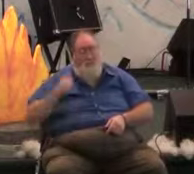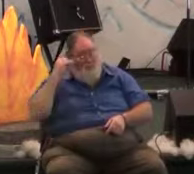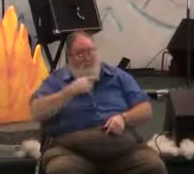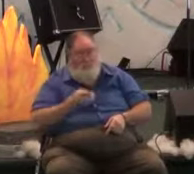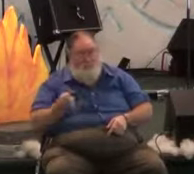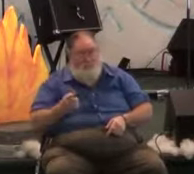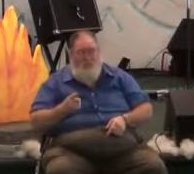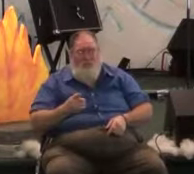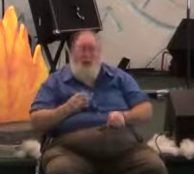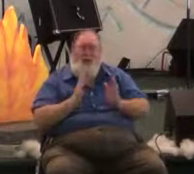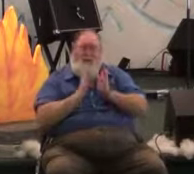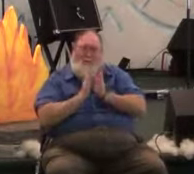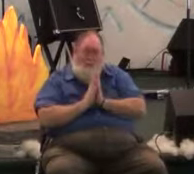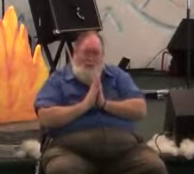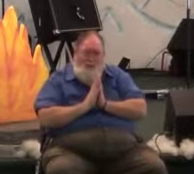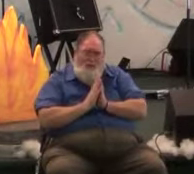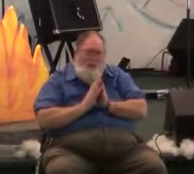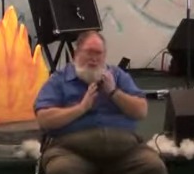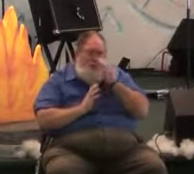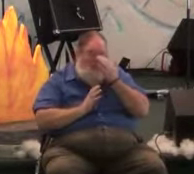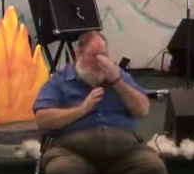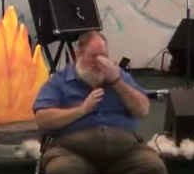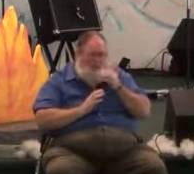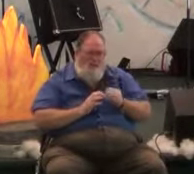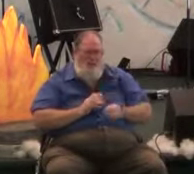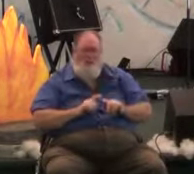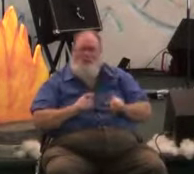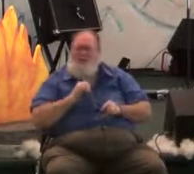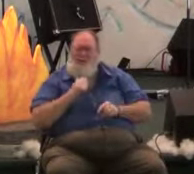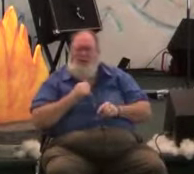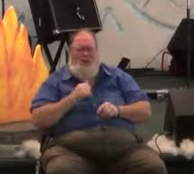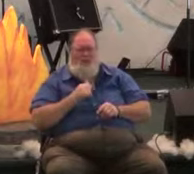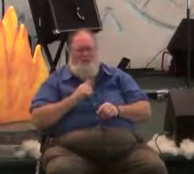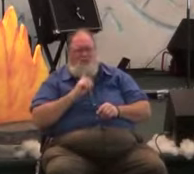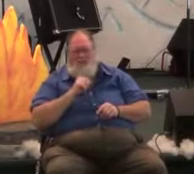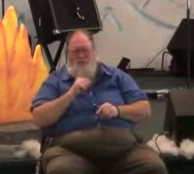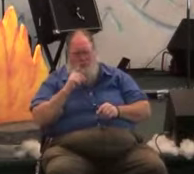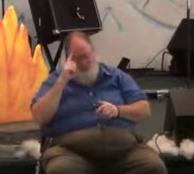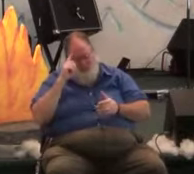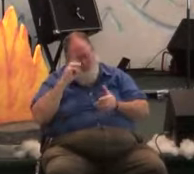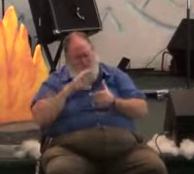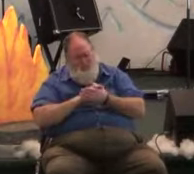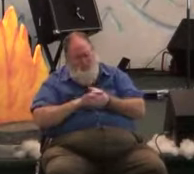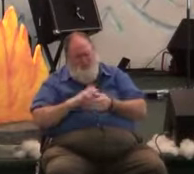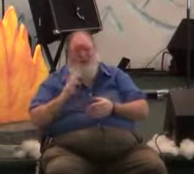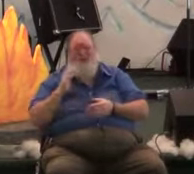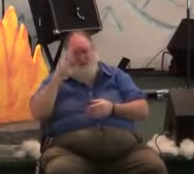Or we like to add on the end of it, well, God, your will be done. That kind of covers us, don't it, a little